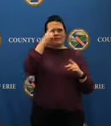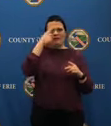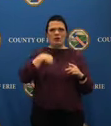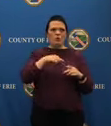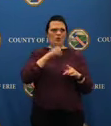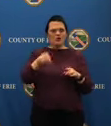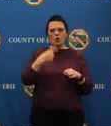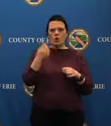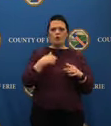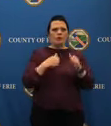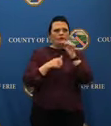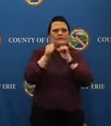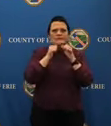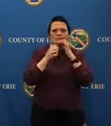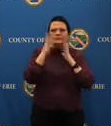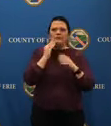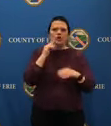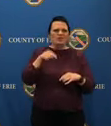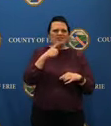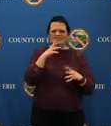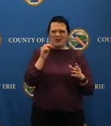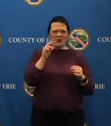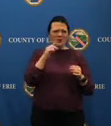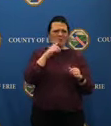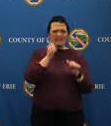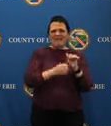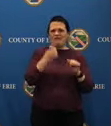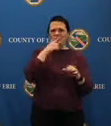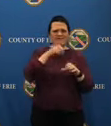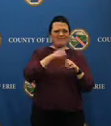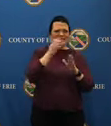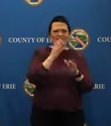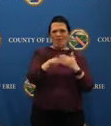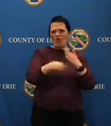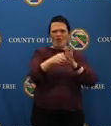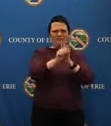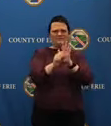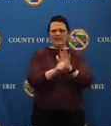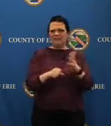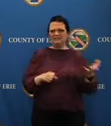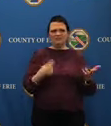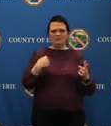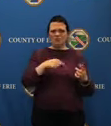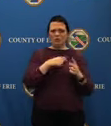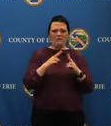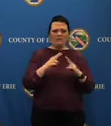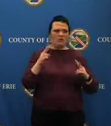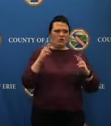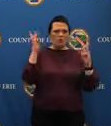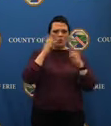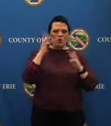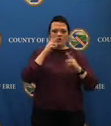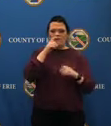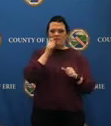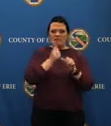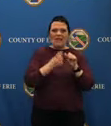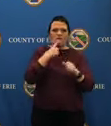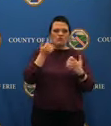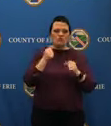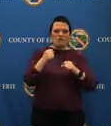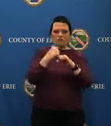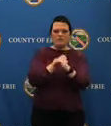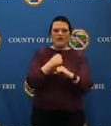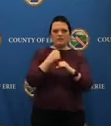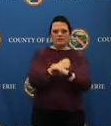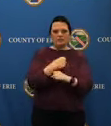ones that are dealing with this. It's everywhere now. It's in every state. And we're very worried that because everyone is trying to fight, and we know there's a